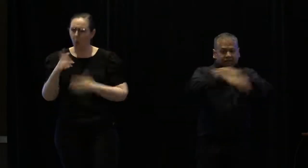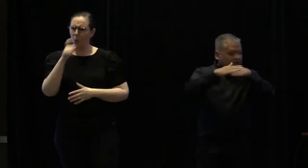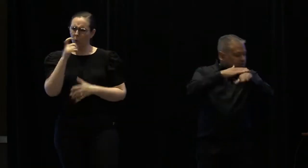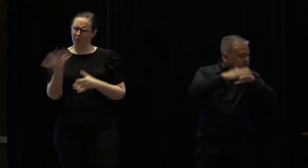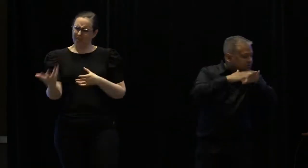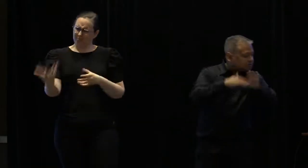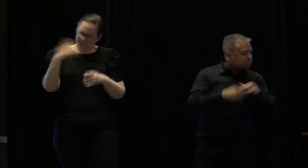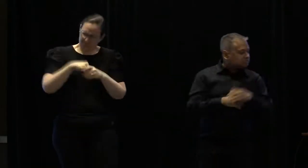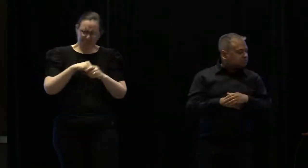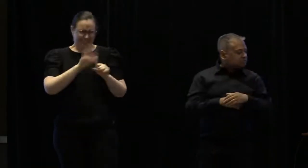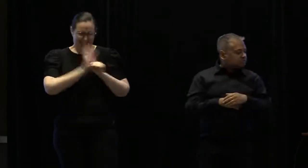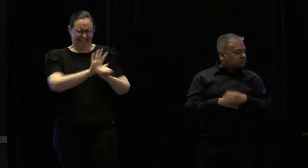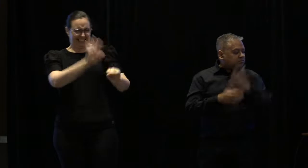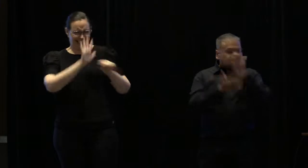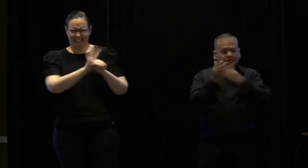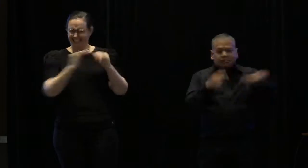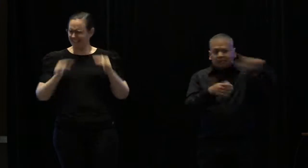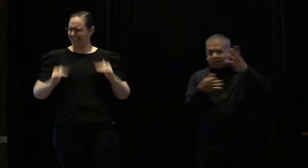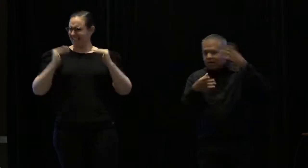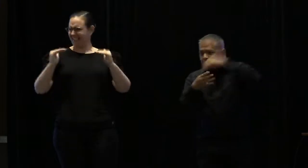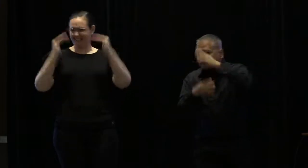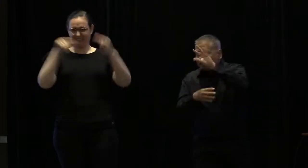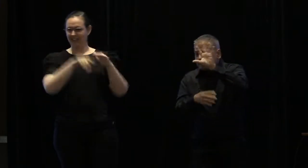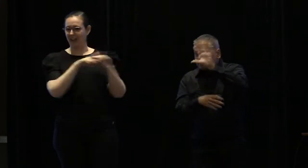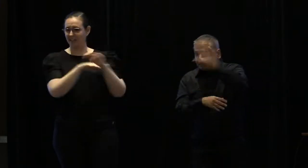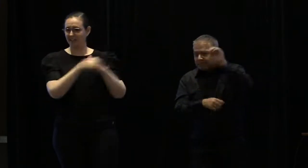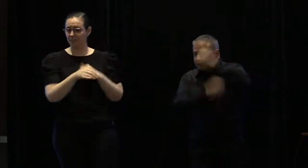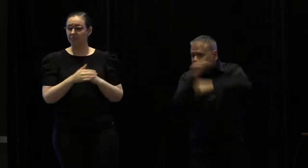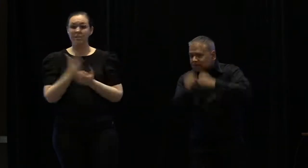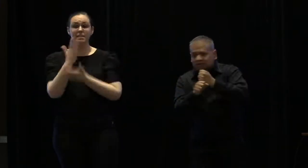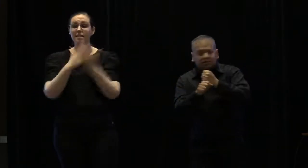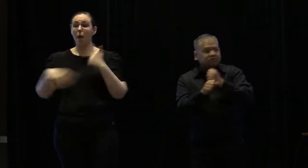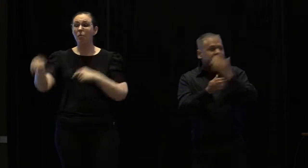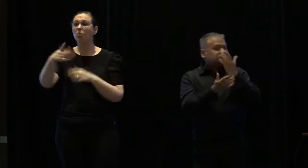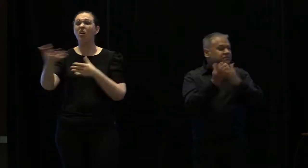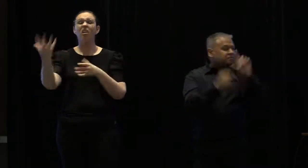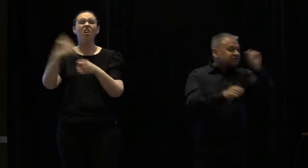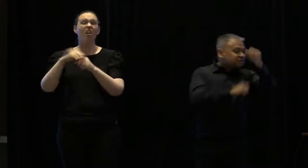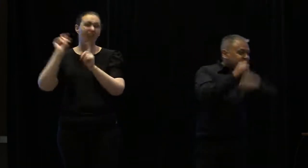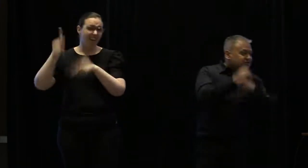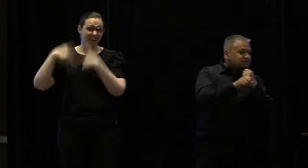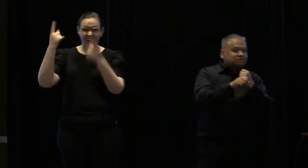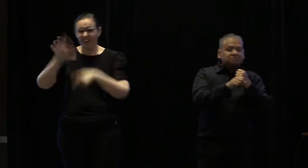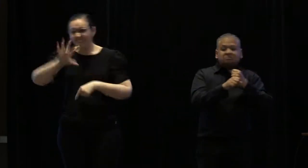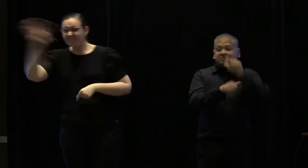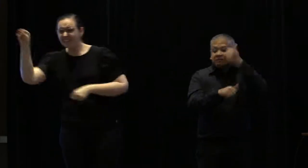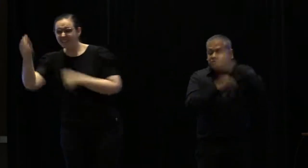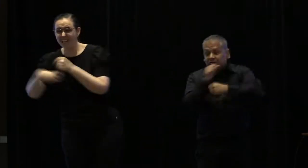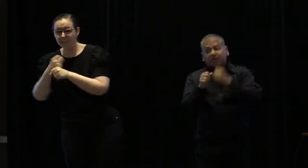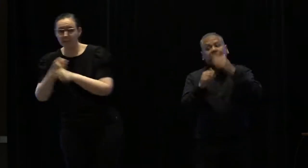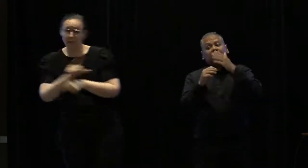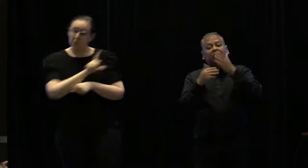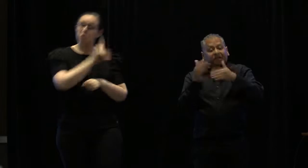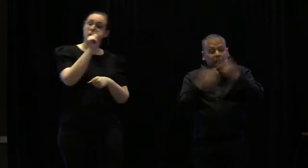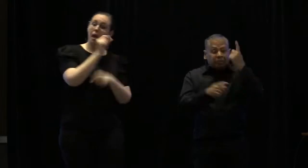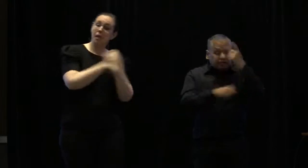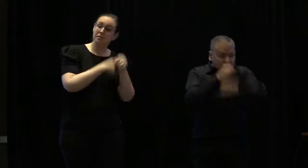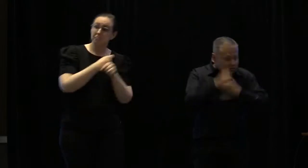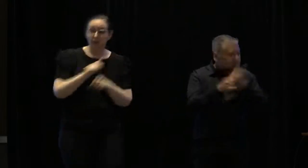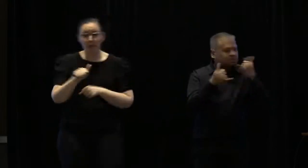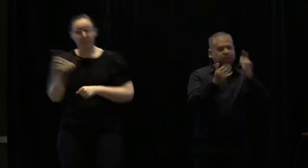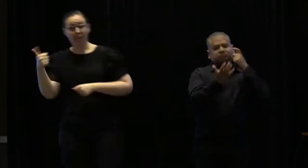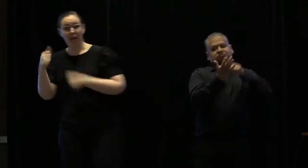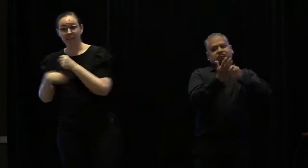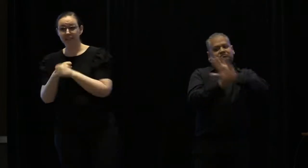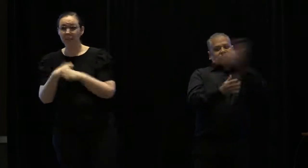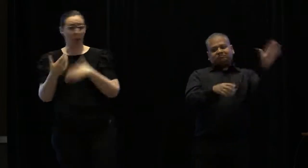their advocacy, for their improvement of accessibility, for their involvement. Some people have given 10,